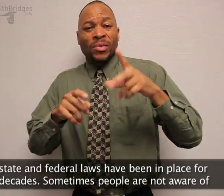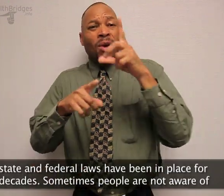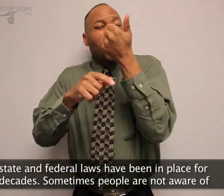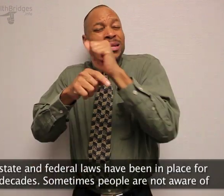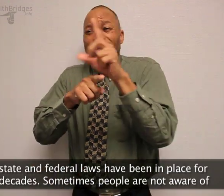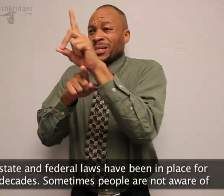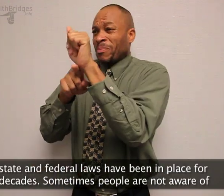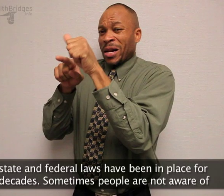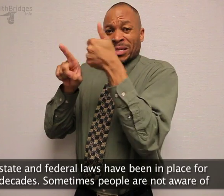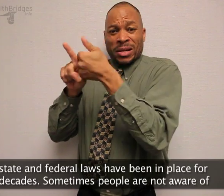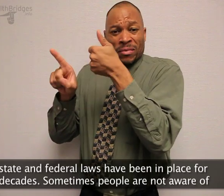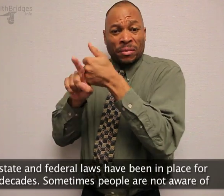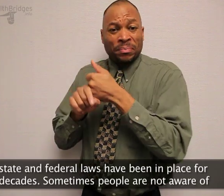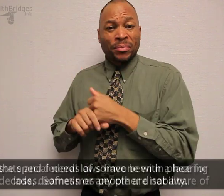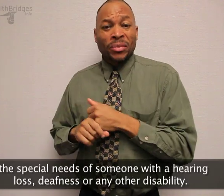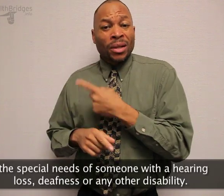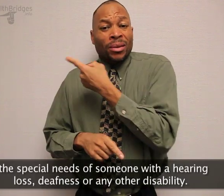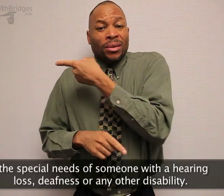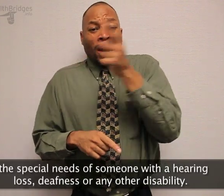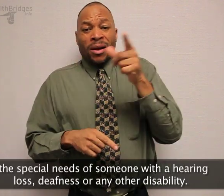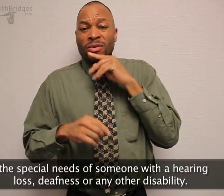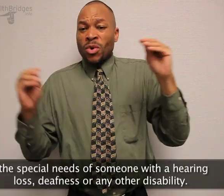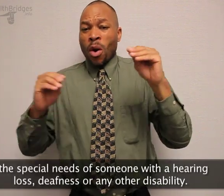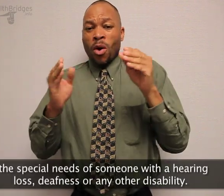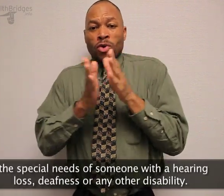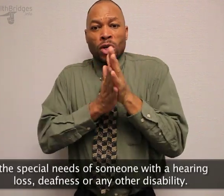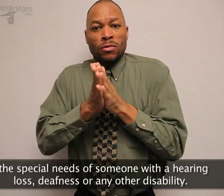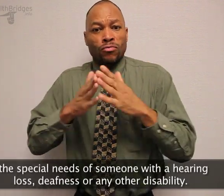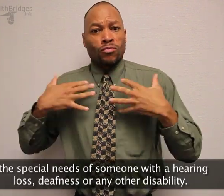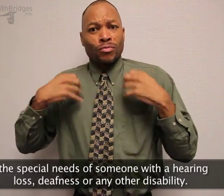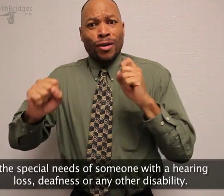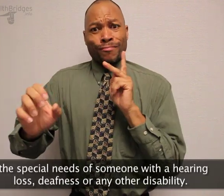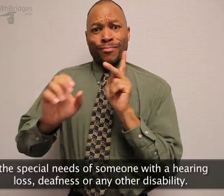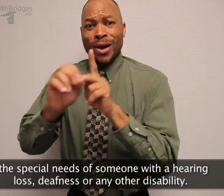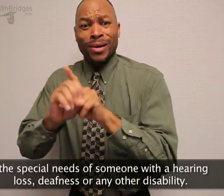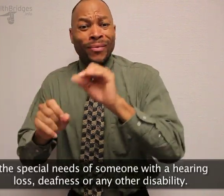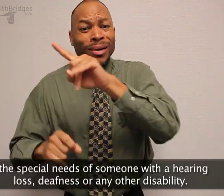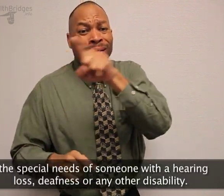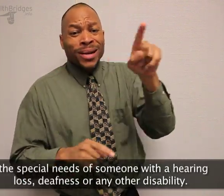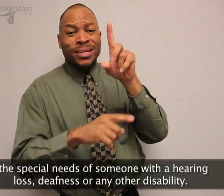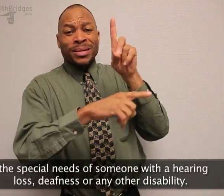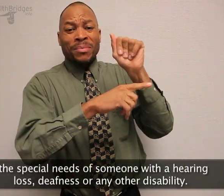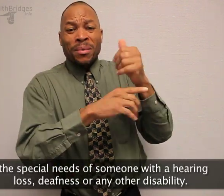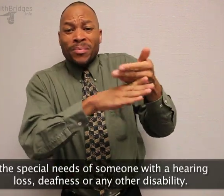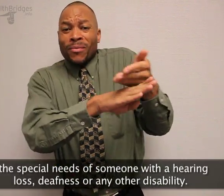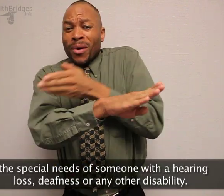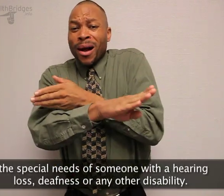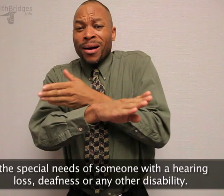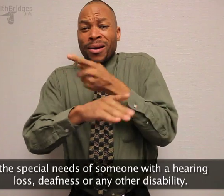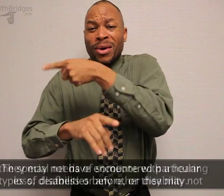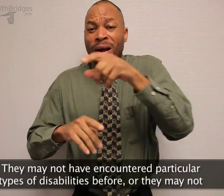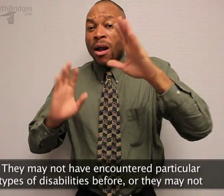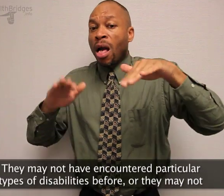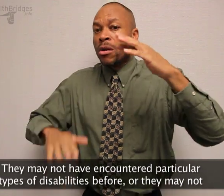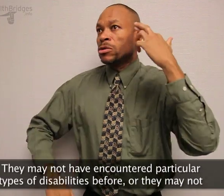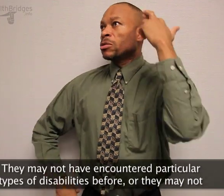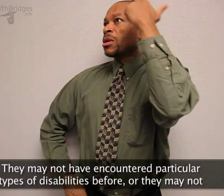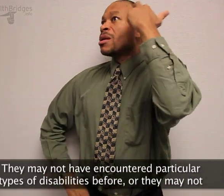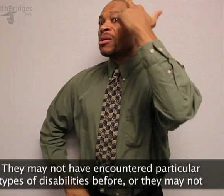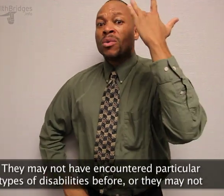Sometimes people are not aware of the special needs of someone with a hearing loss, deafness, or any other disability. They may not have